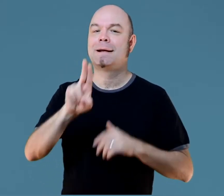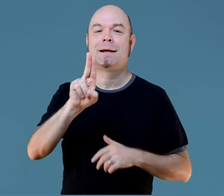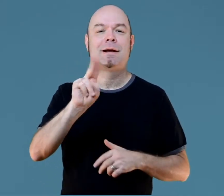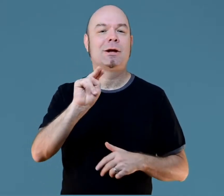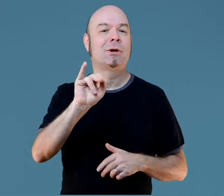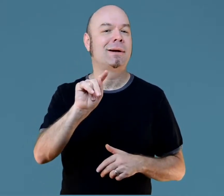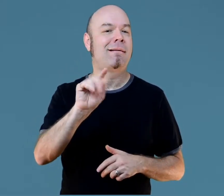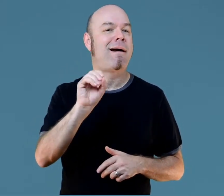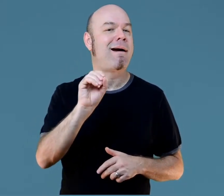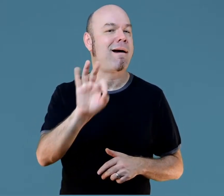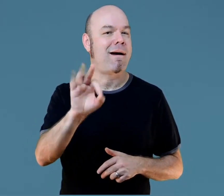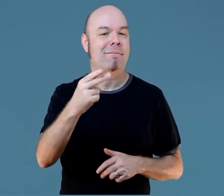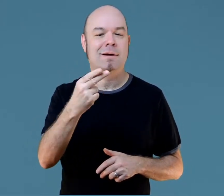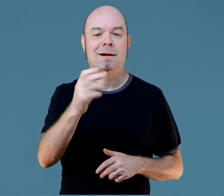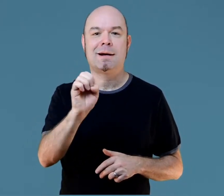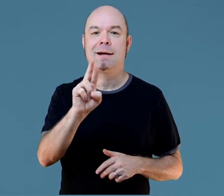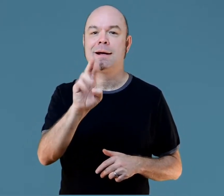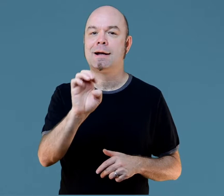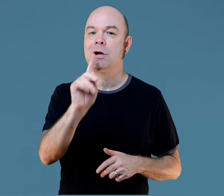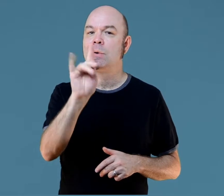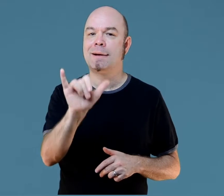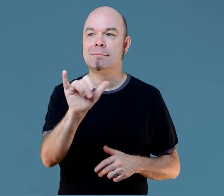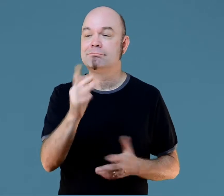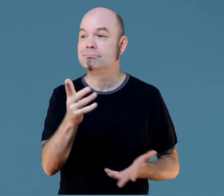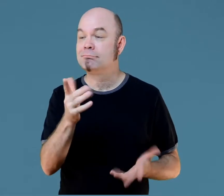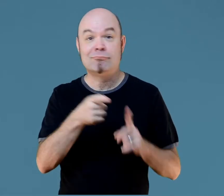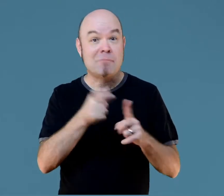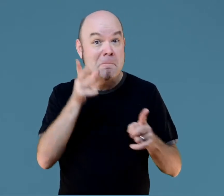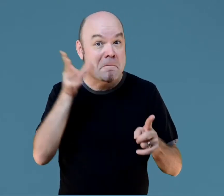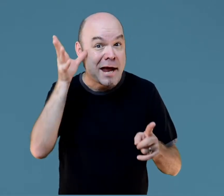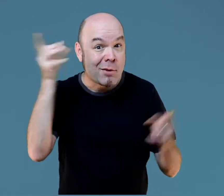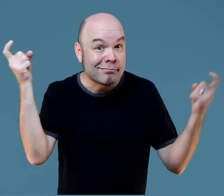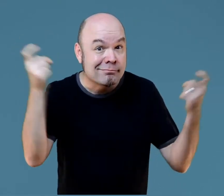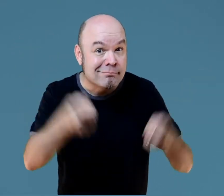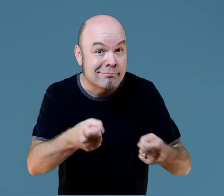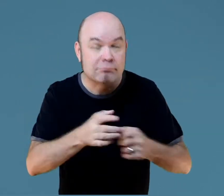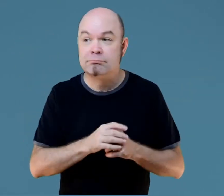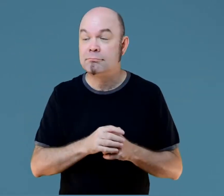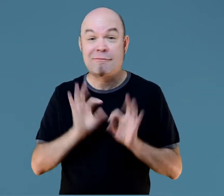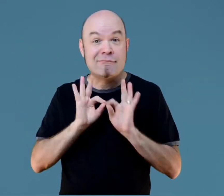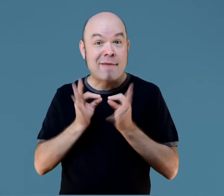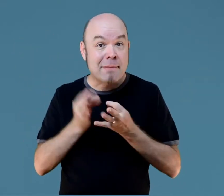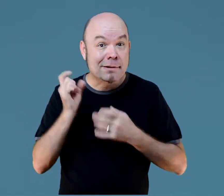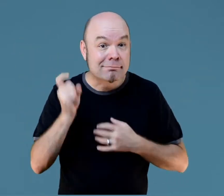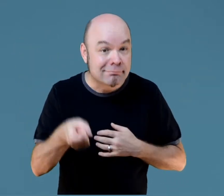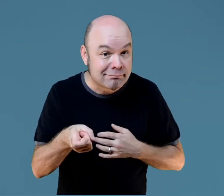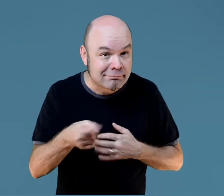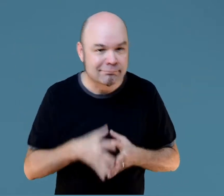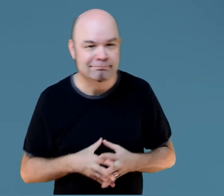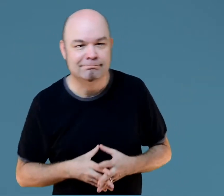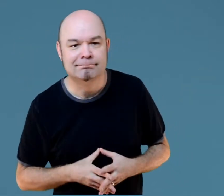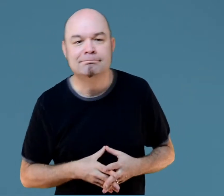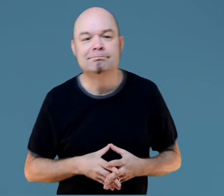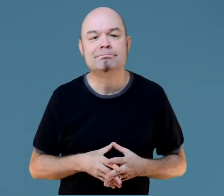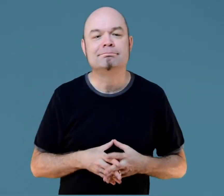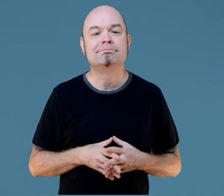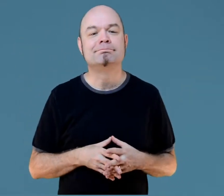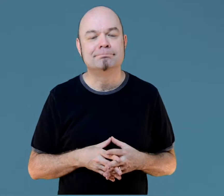Genes are the basic unit of heredity. They receive them from their parents and they receive them from